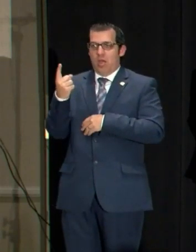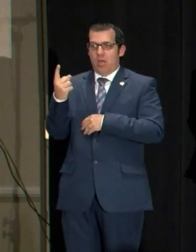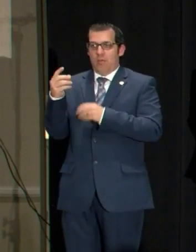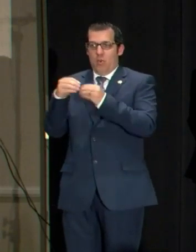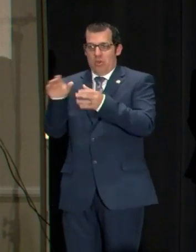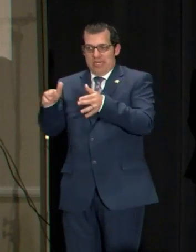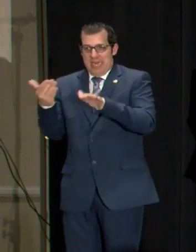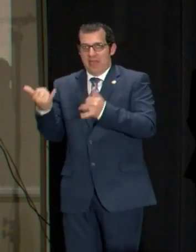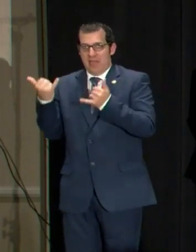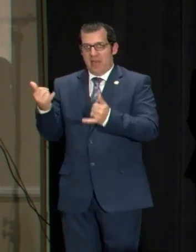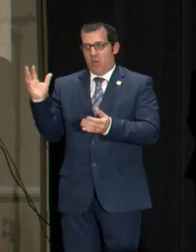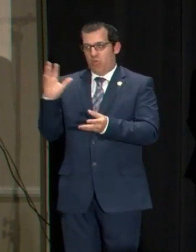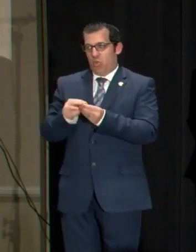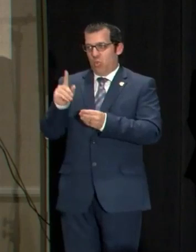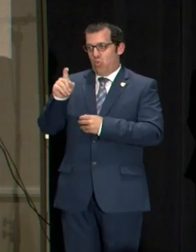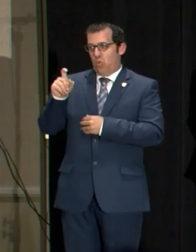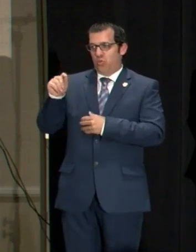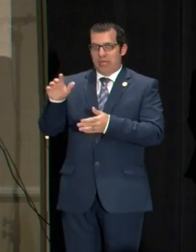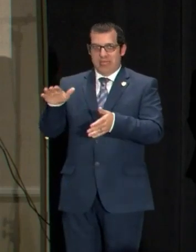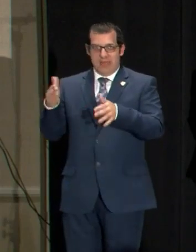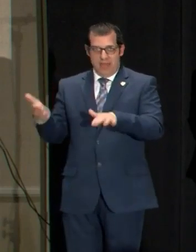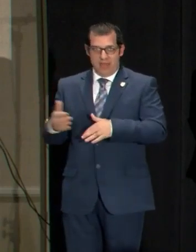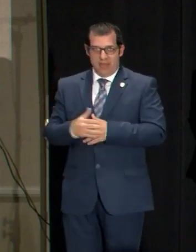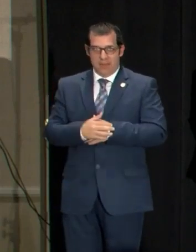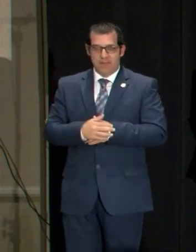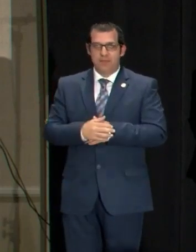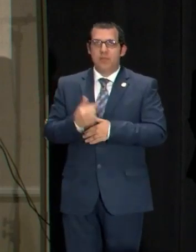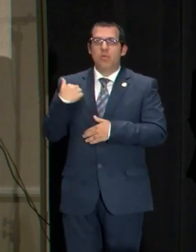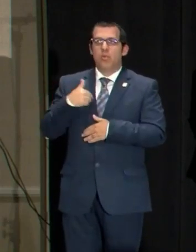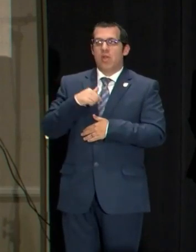at 120 deaths. We have